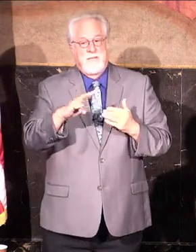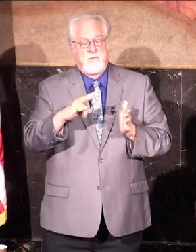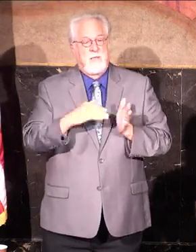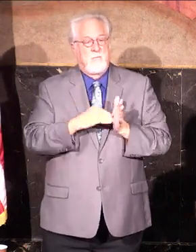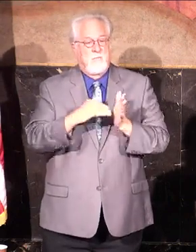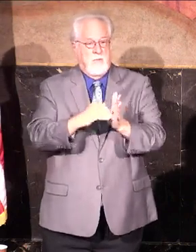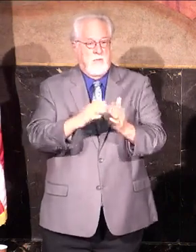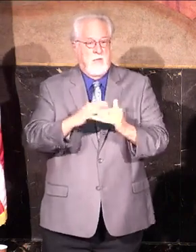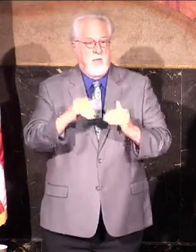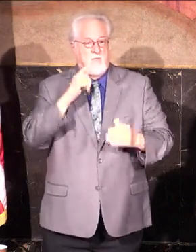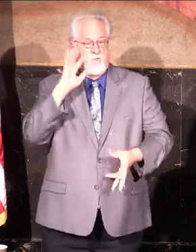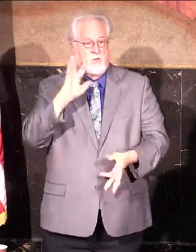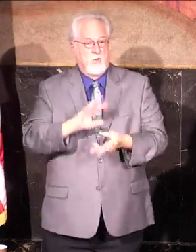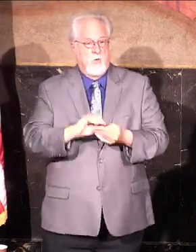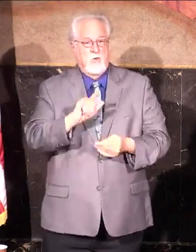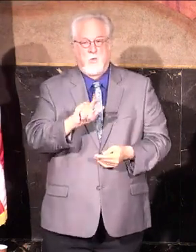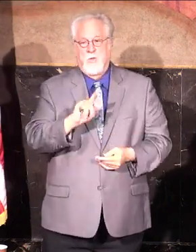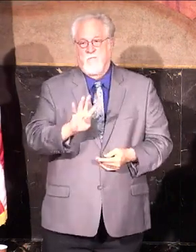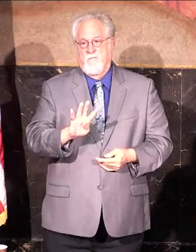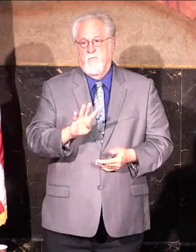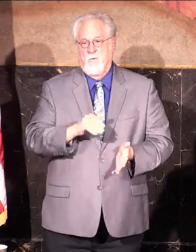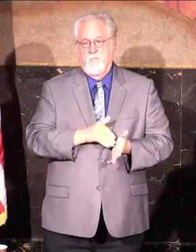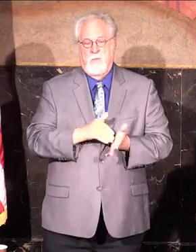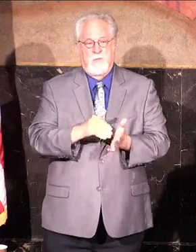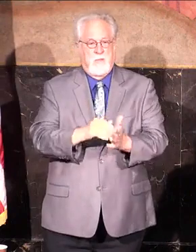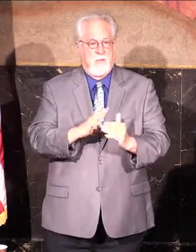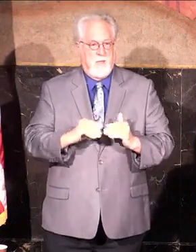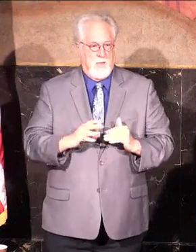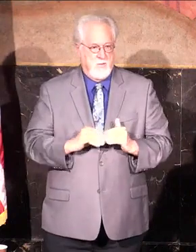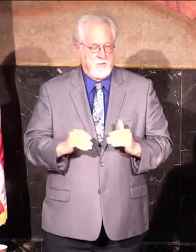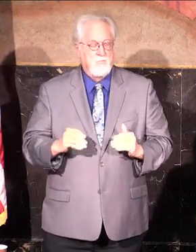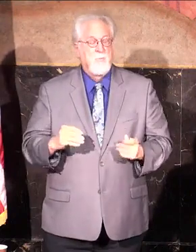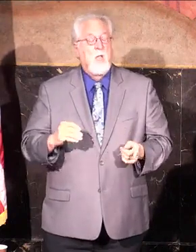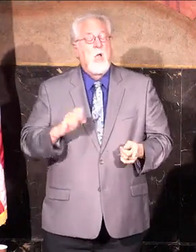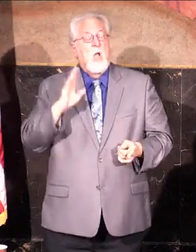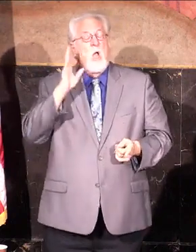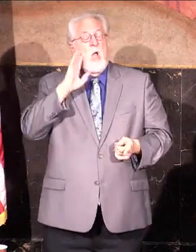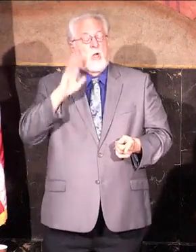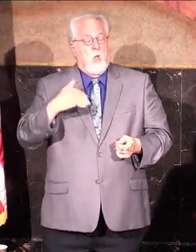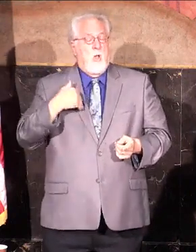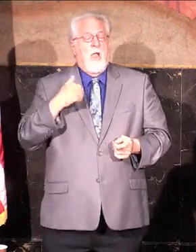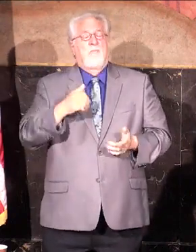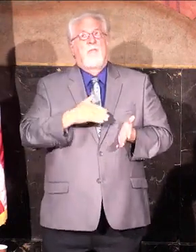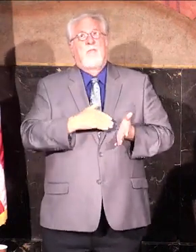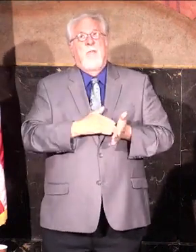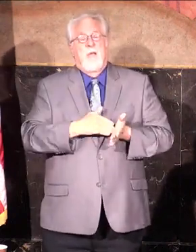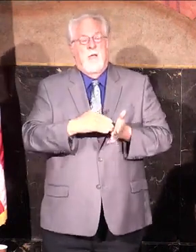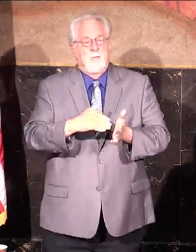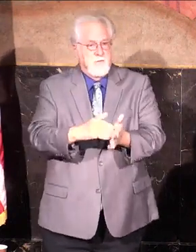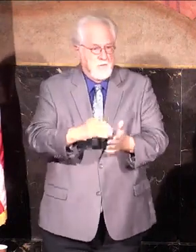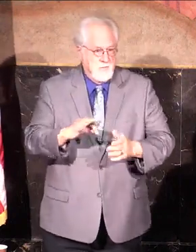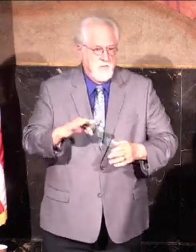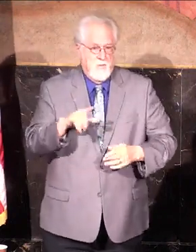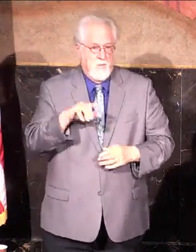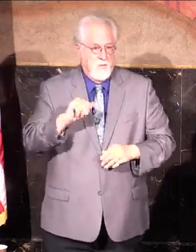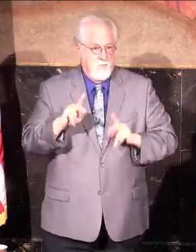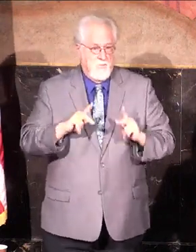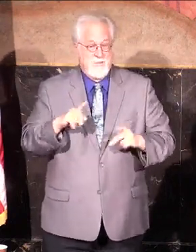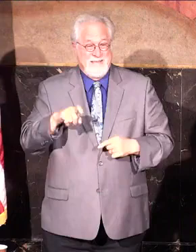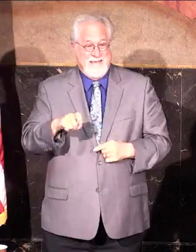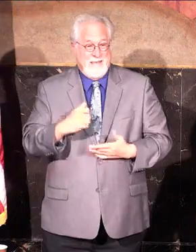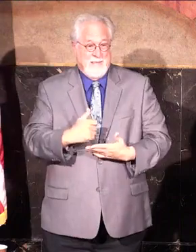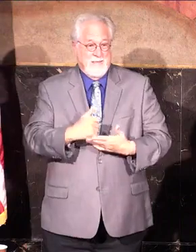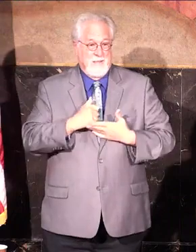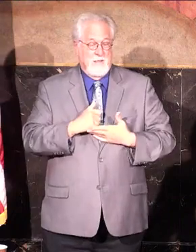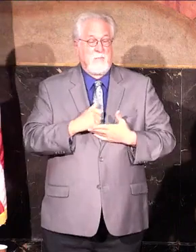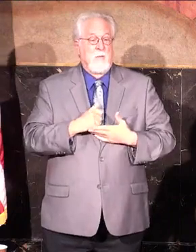million for the total of $24 million. We know that there are thousands of Louisiana citizens who will likely need assistance